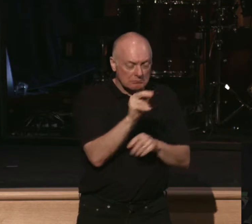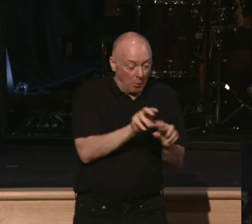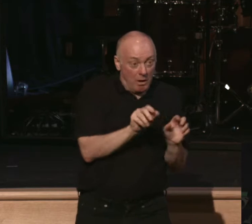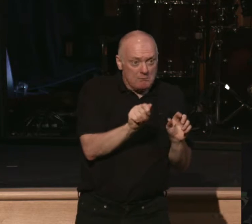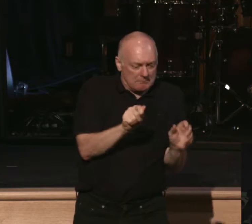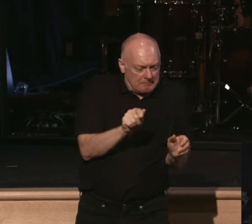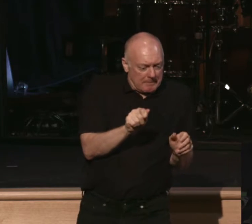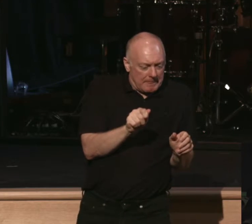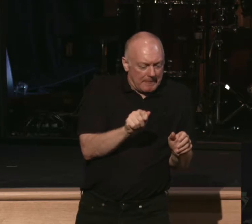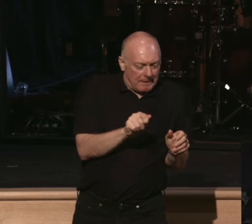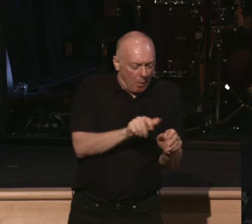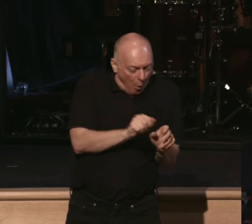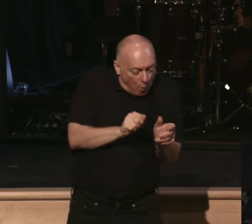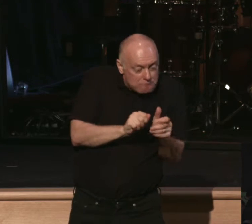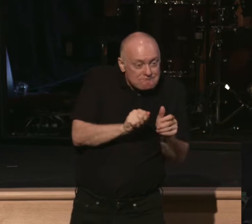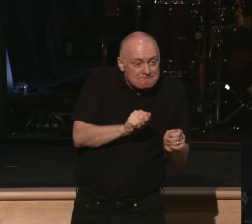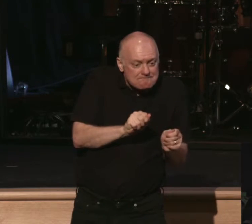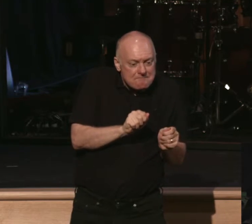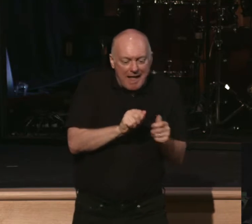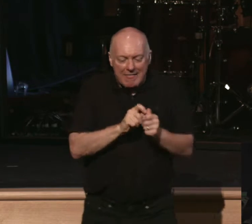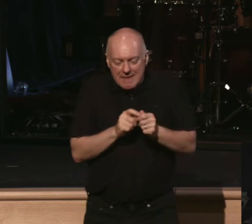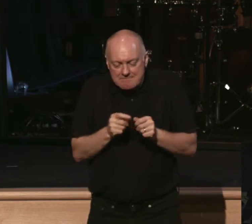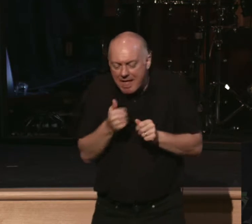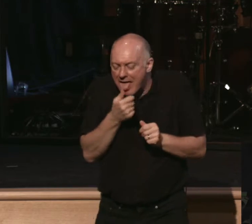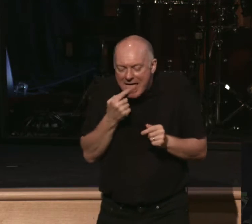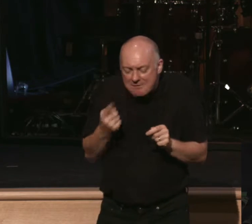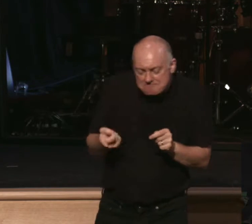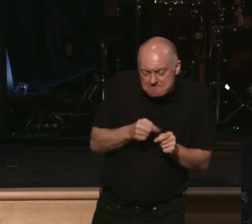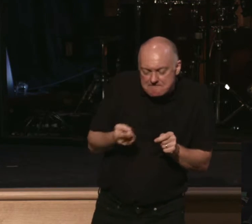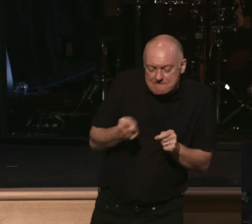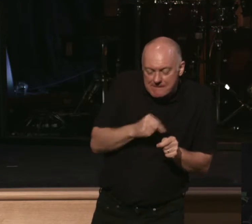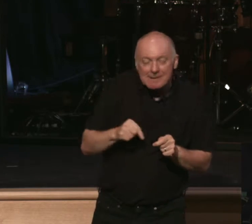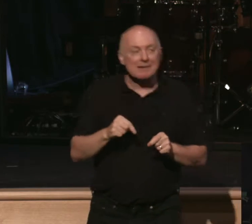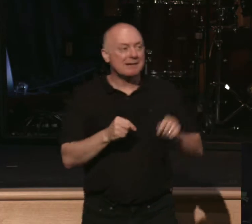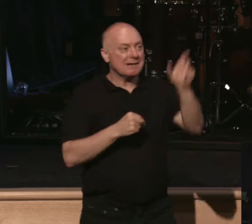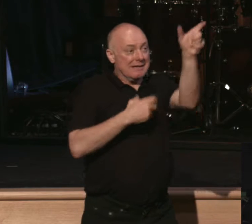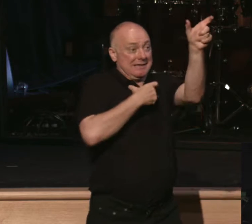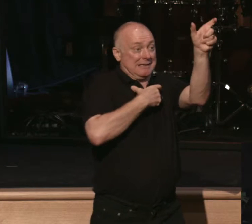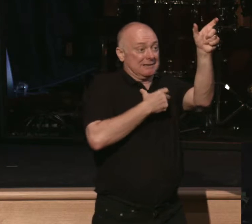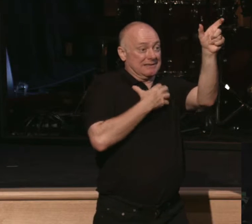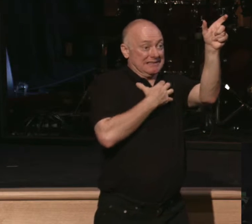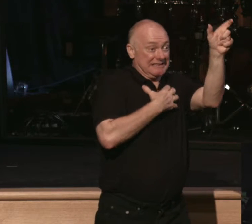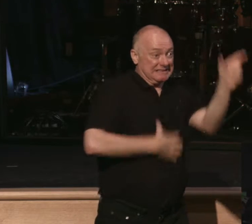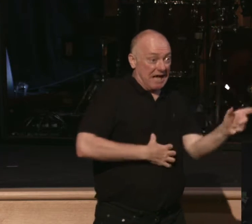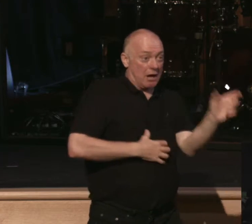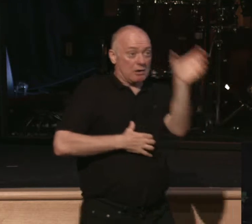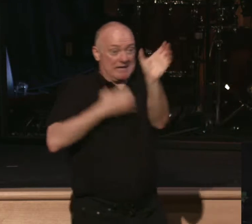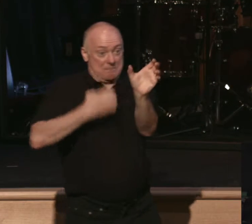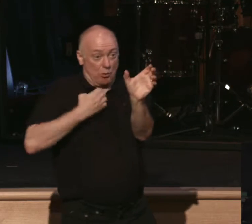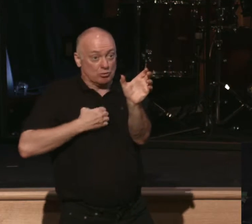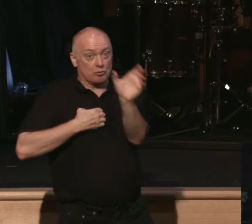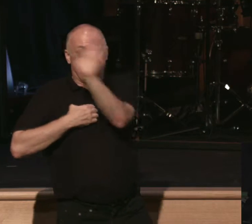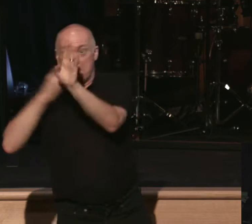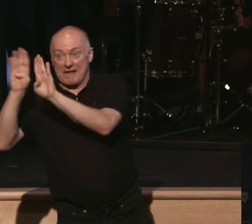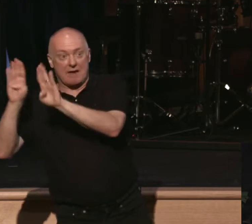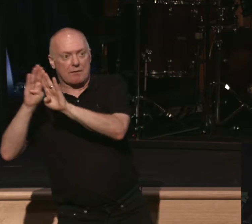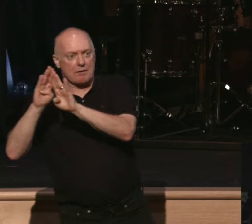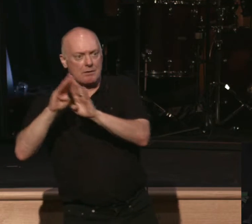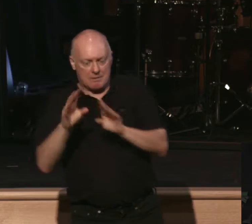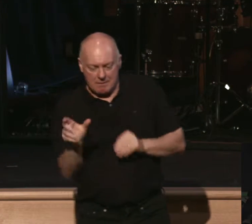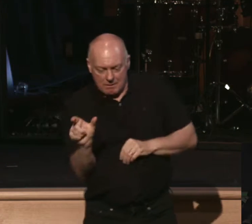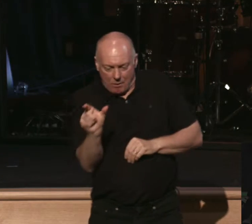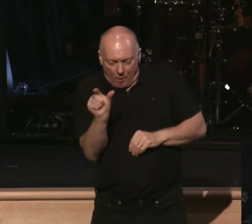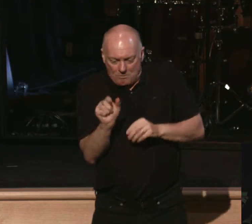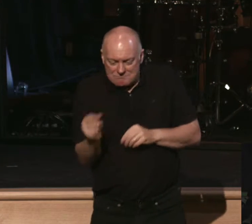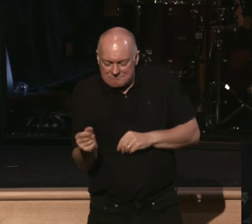And once you've done that, I'd like you to turn to the desire, emotions, behavior sheet and put another finger there. Okay? So one